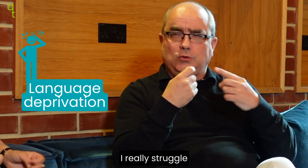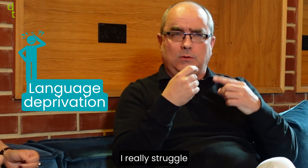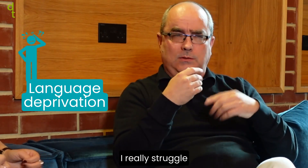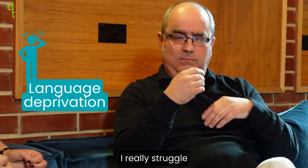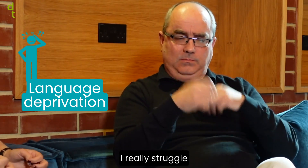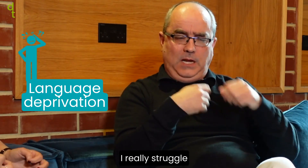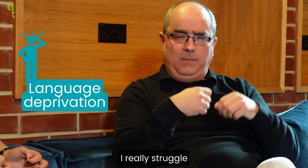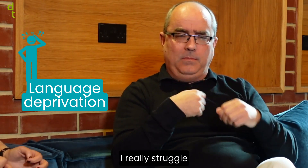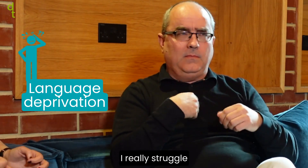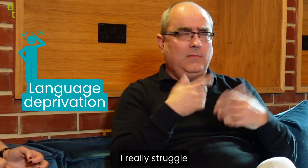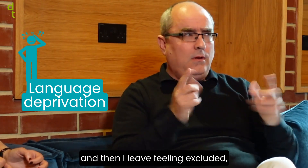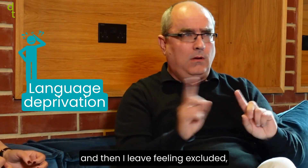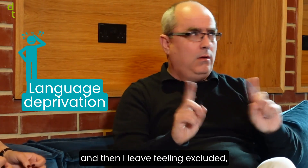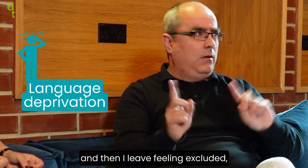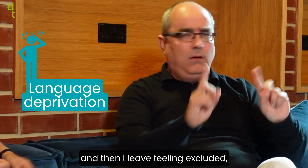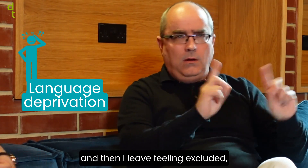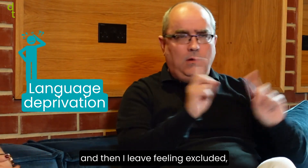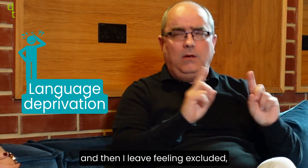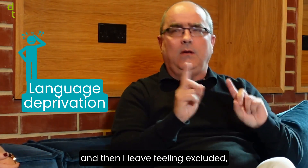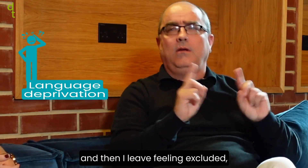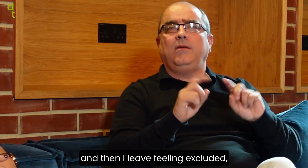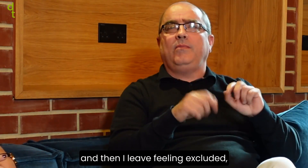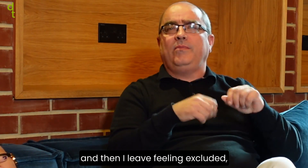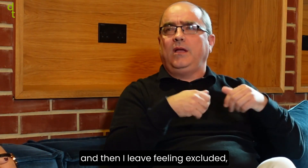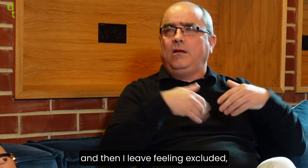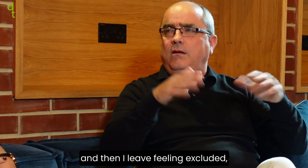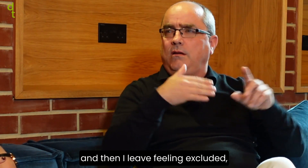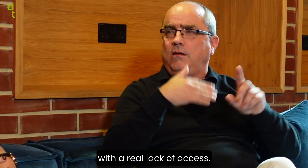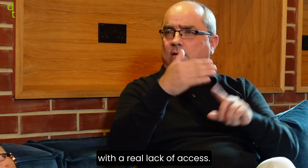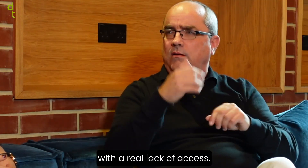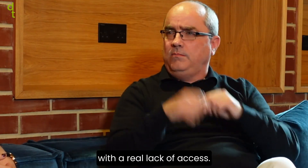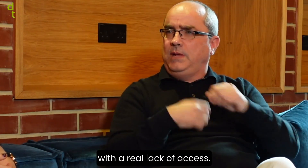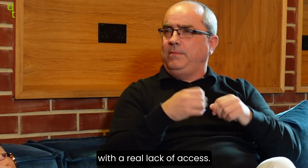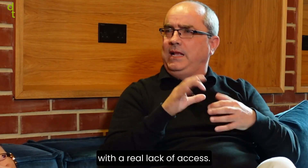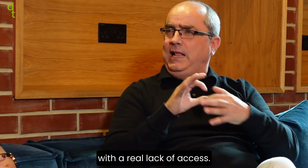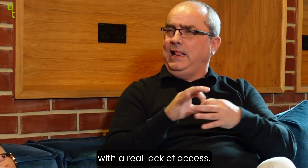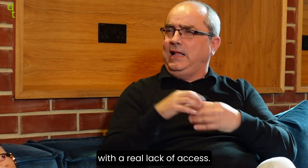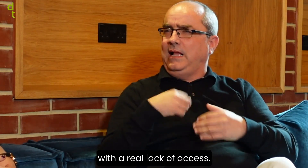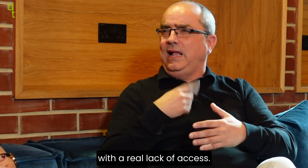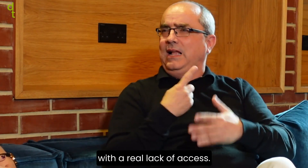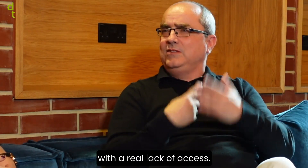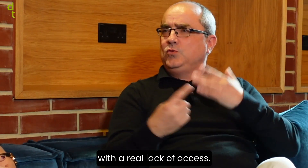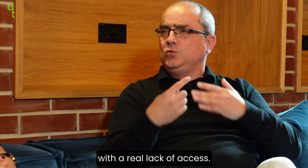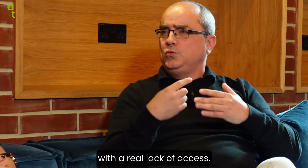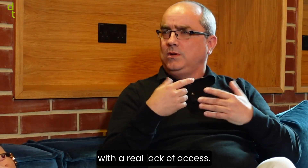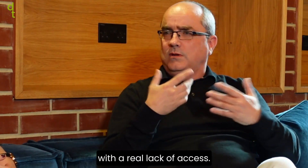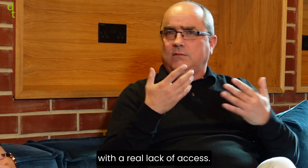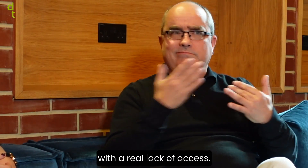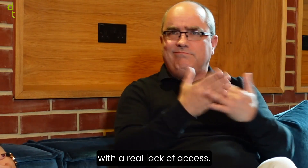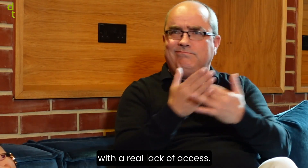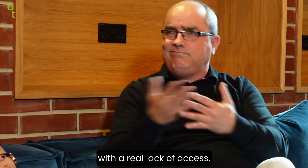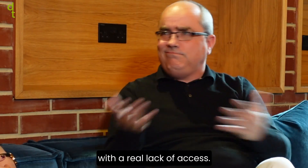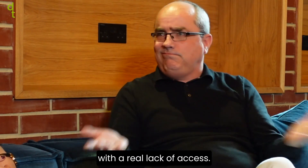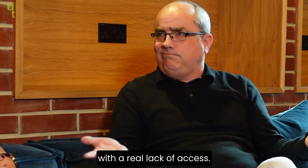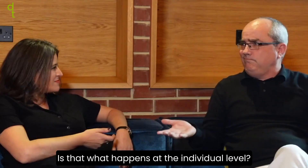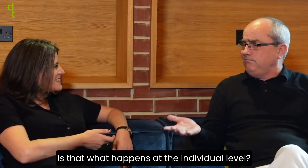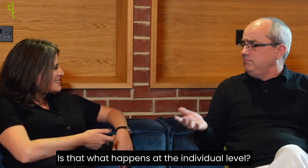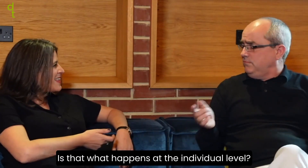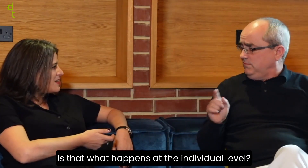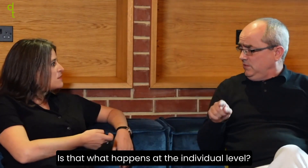really struggle, and then I leave feeling excluded with a real lack of access. Is that